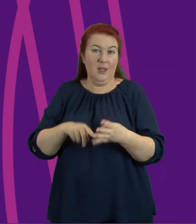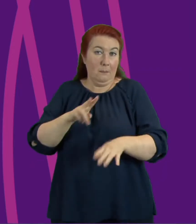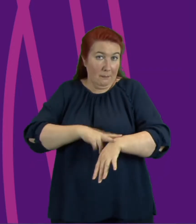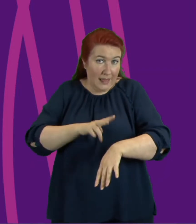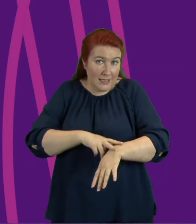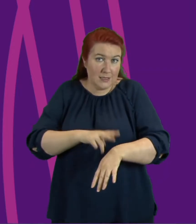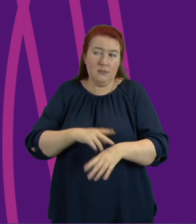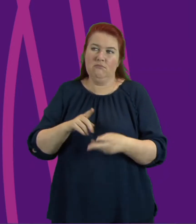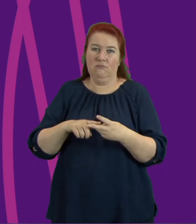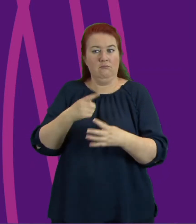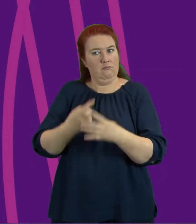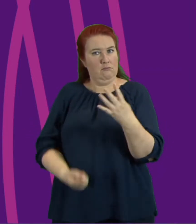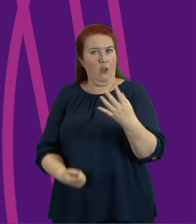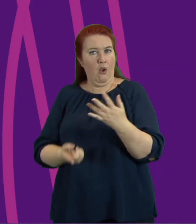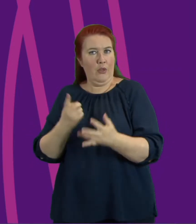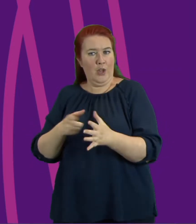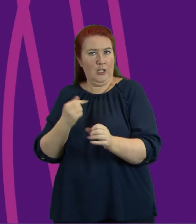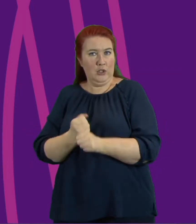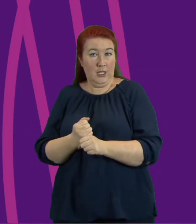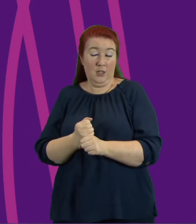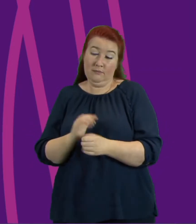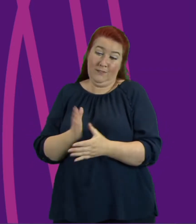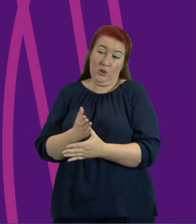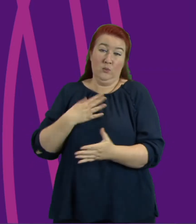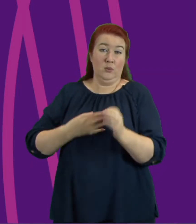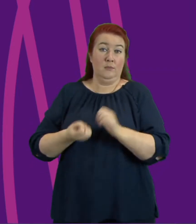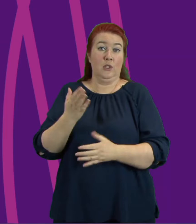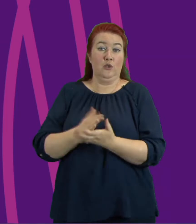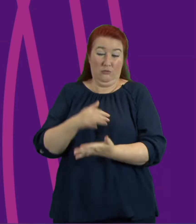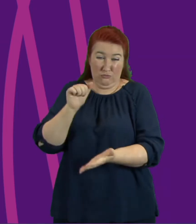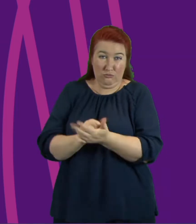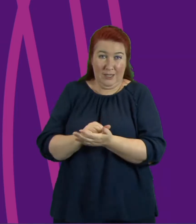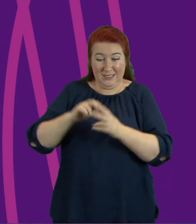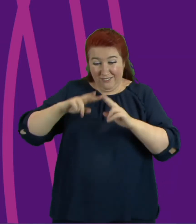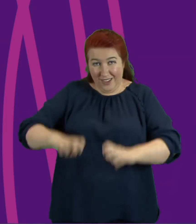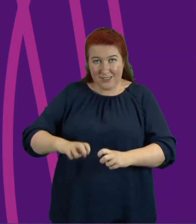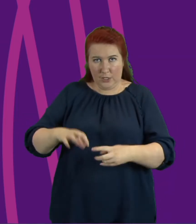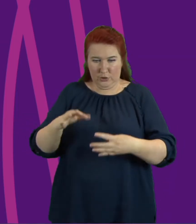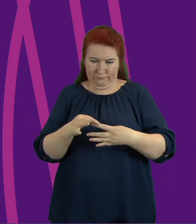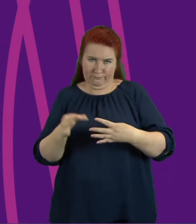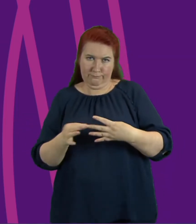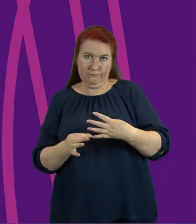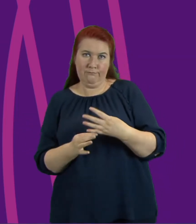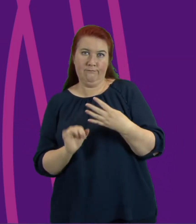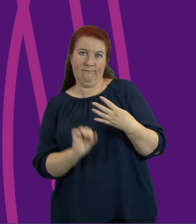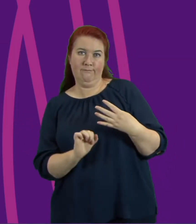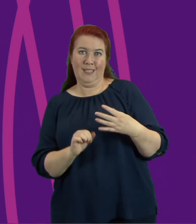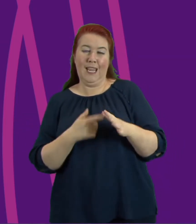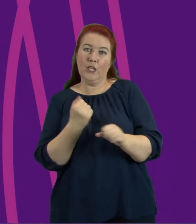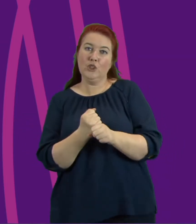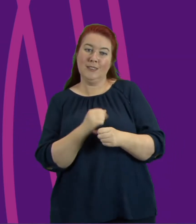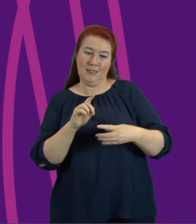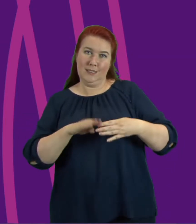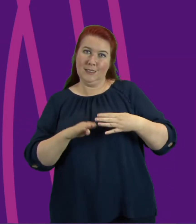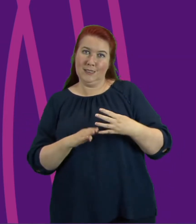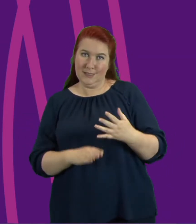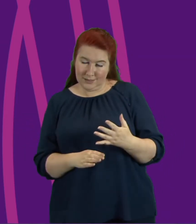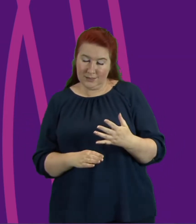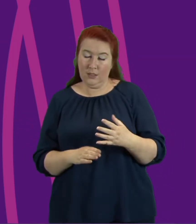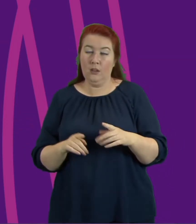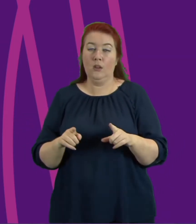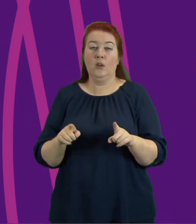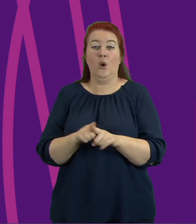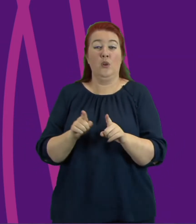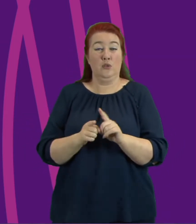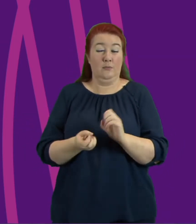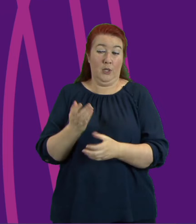ensure, firstly, that the right investigations are undertaken by the right agency or agencies in each case, and secondly, that the